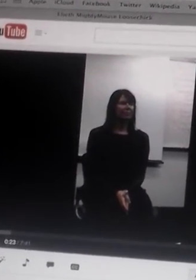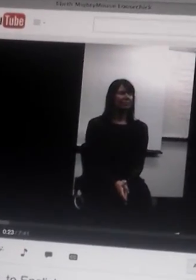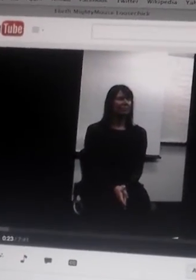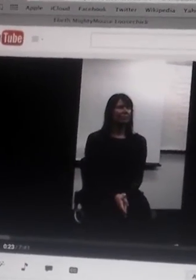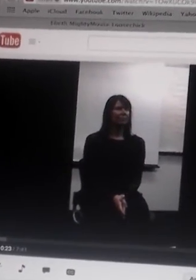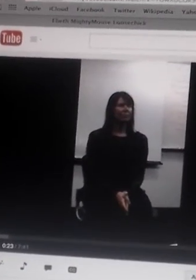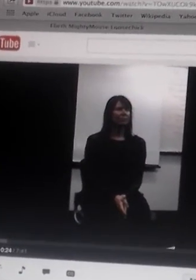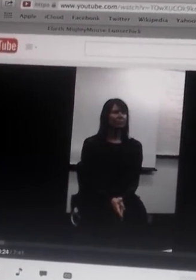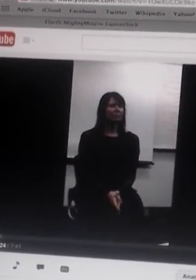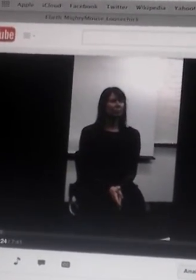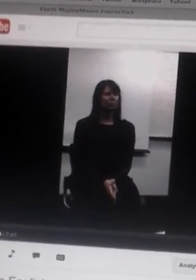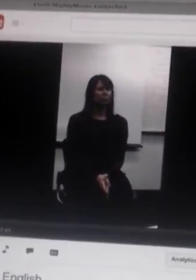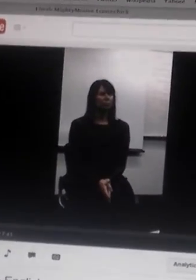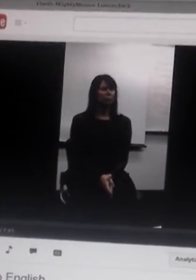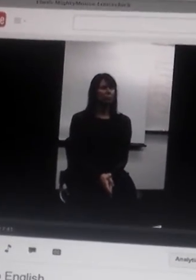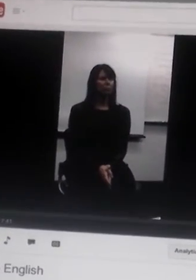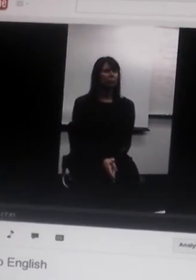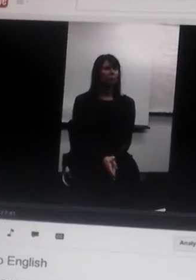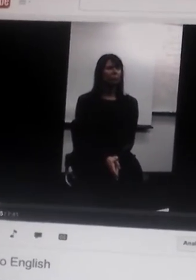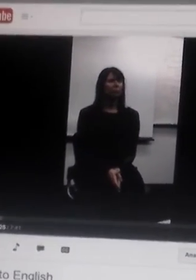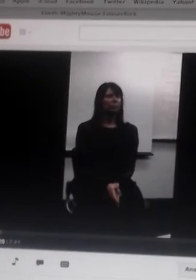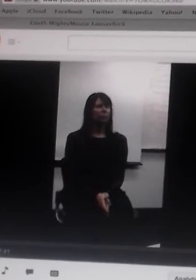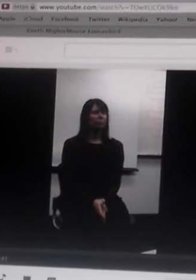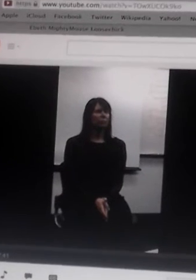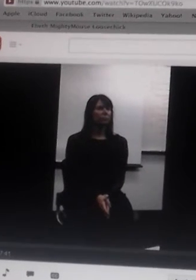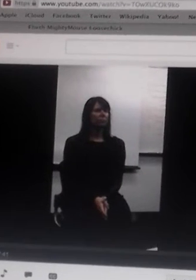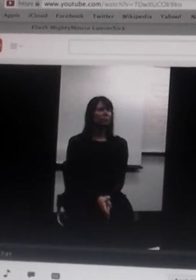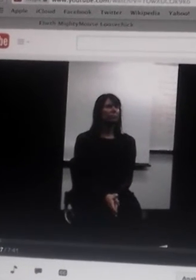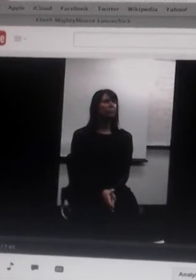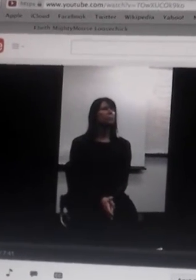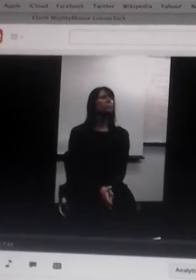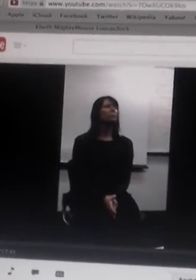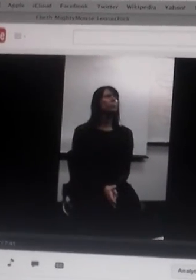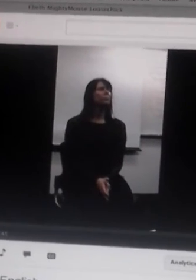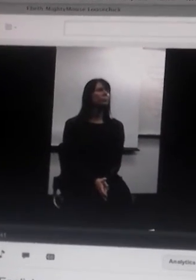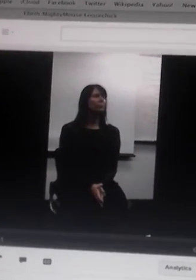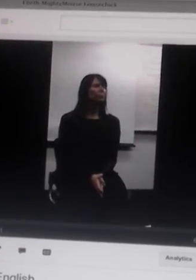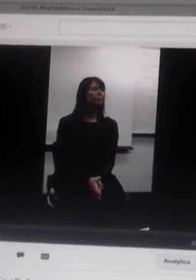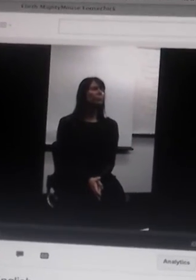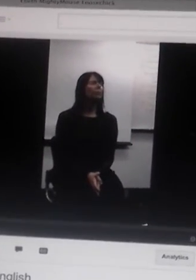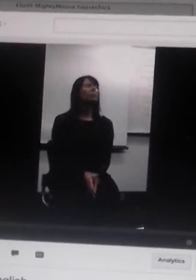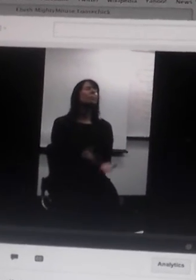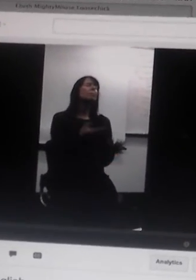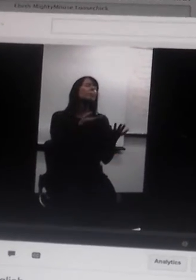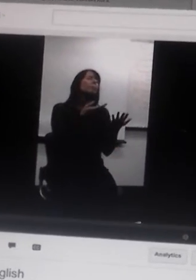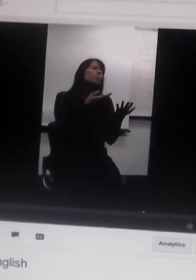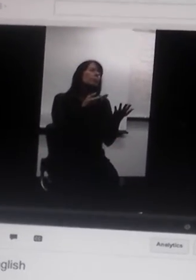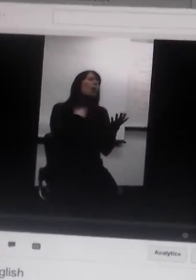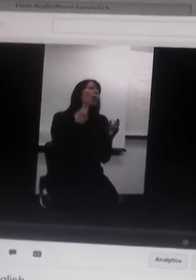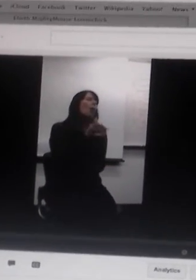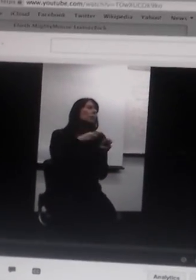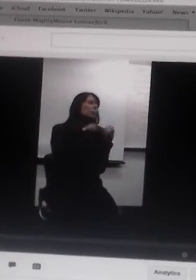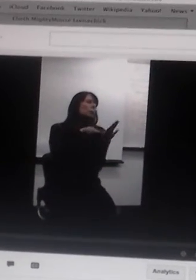It was an interesting story about Jack and Jill. My mom wanted to teach me.